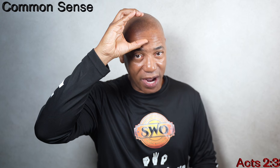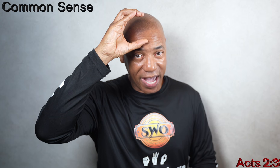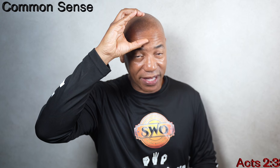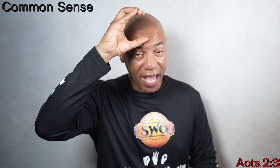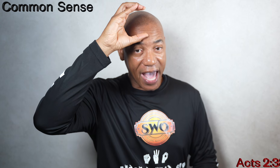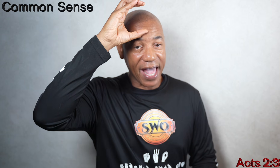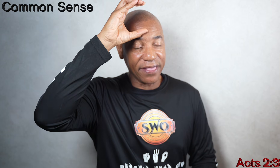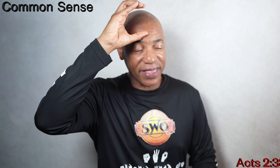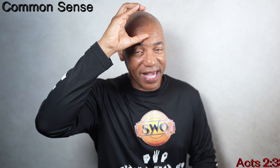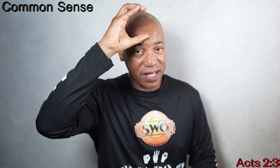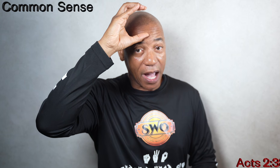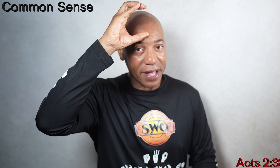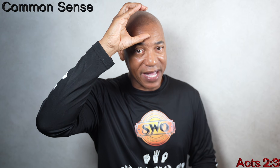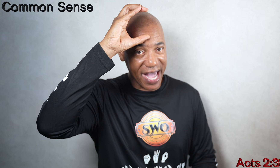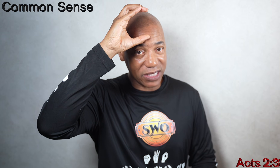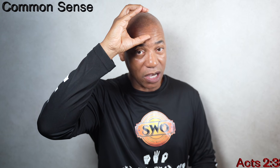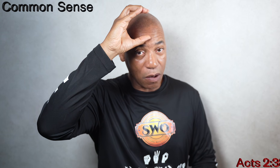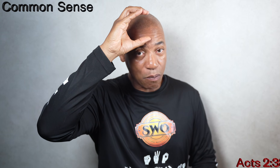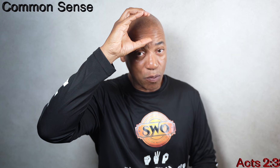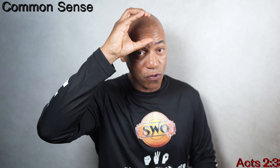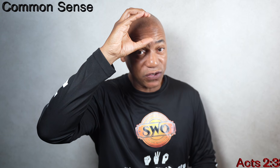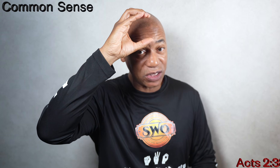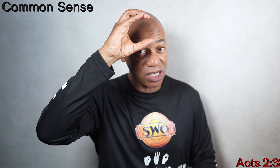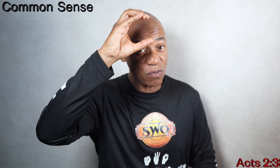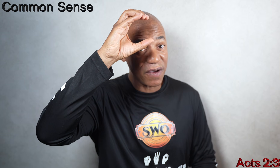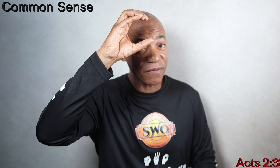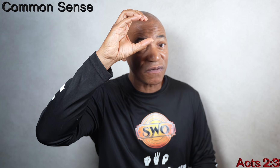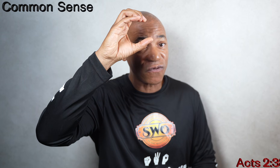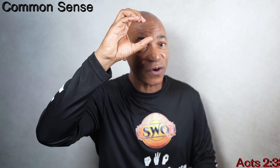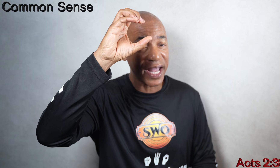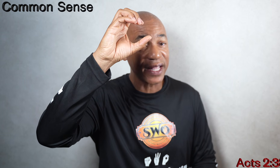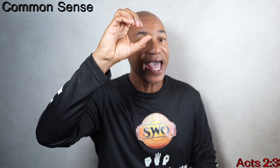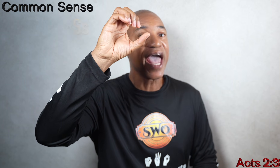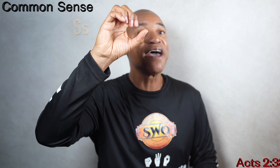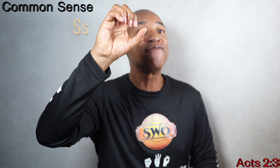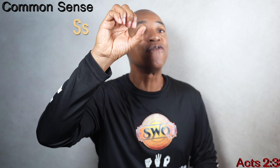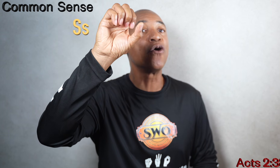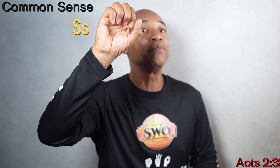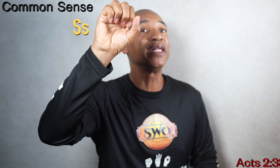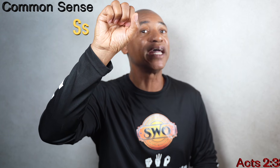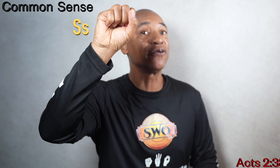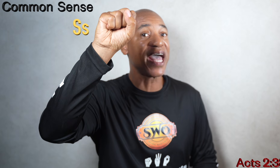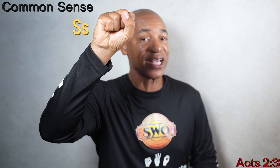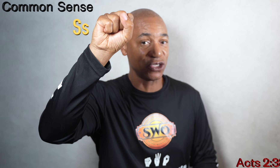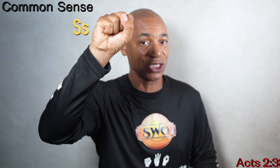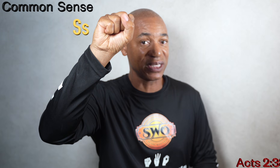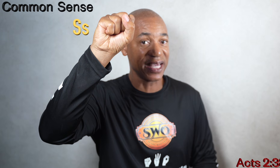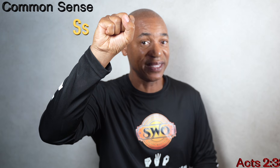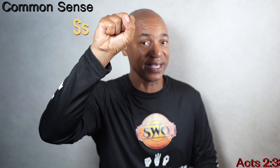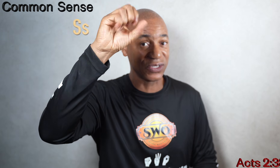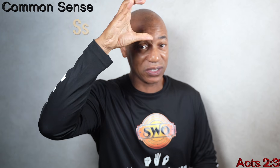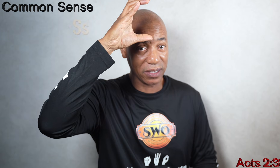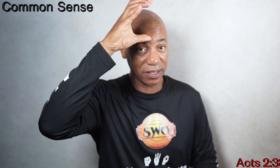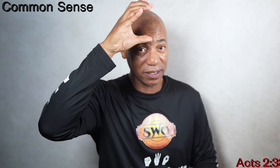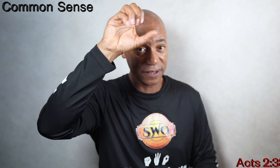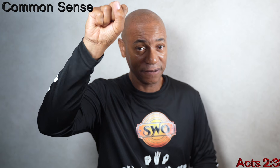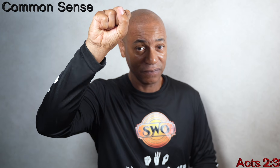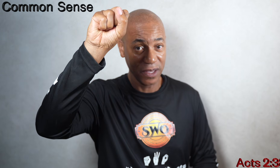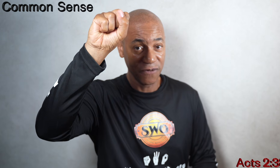forehead, and then next, move the C away from the forehead and form the letter S, just like this. From